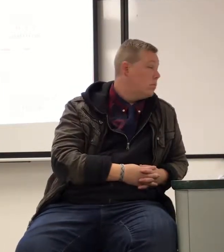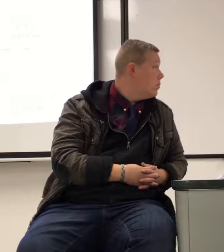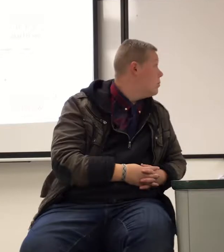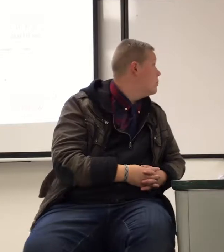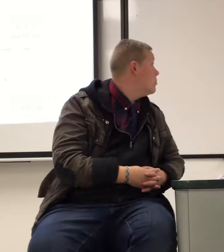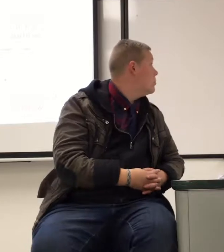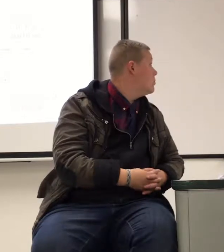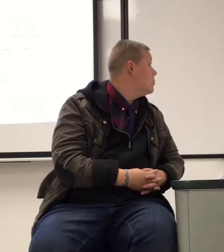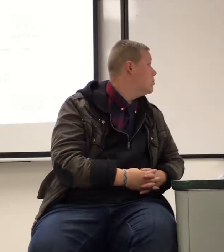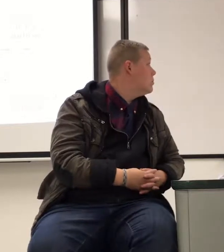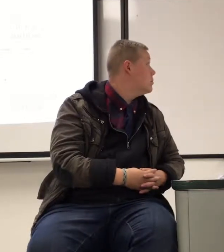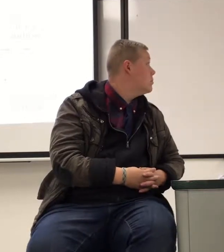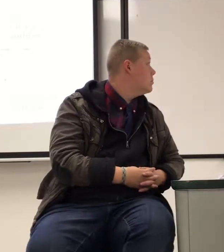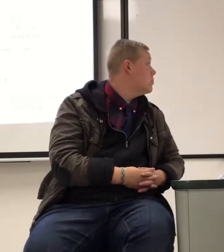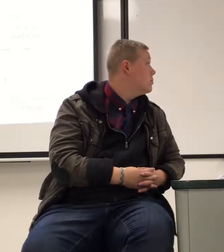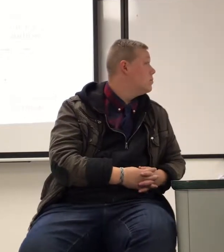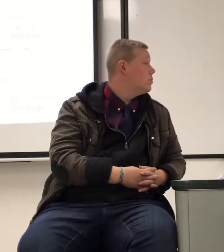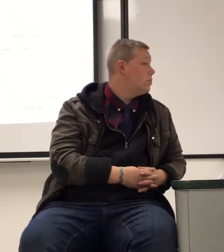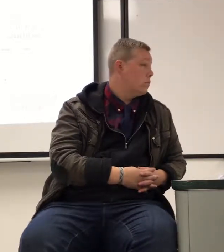So arterioles.